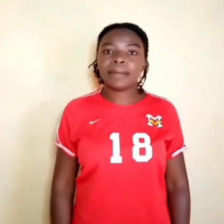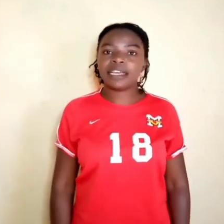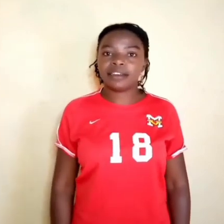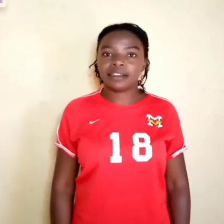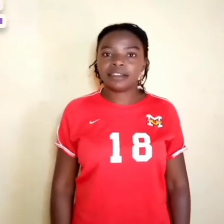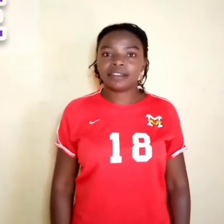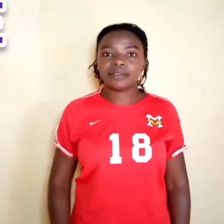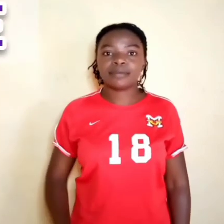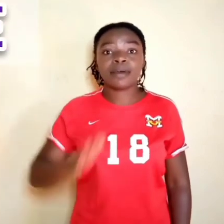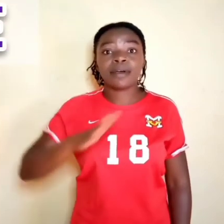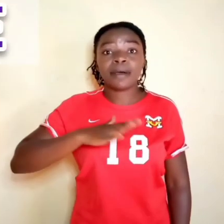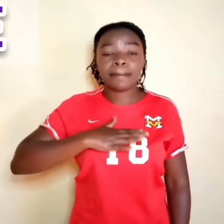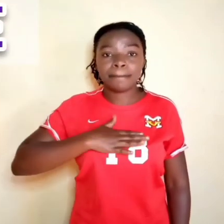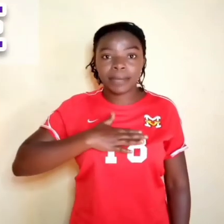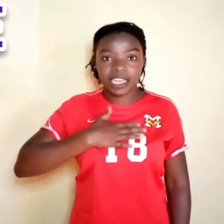mine, mine,